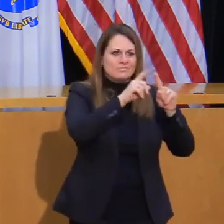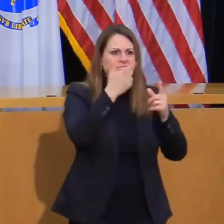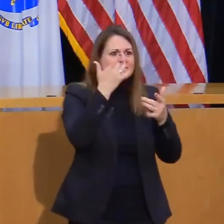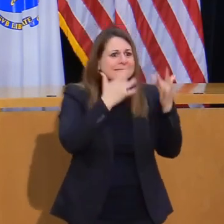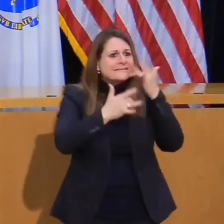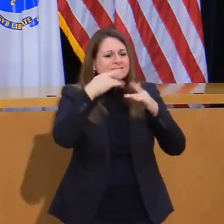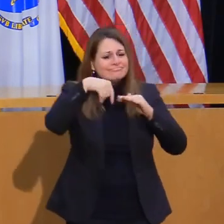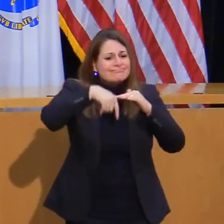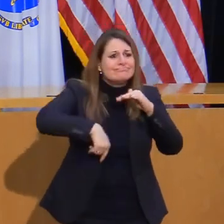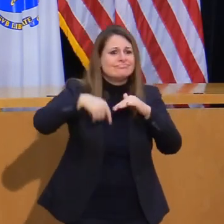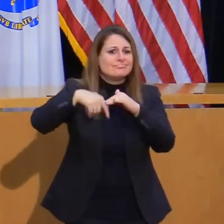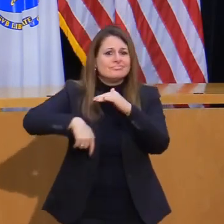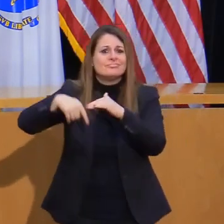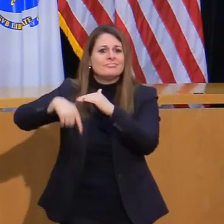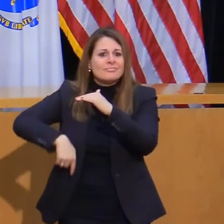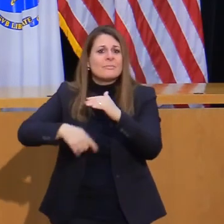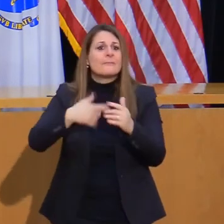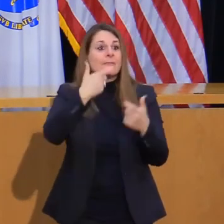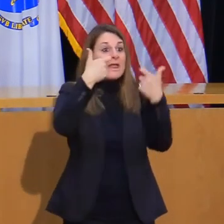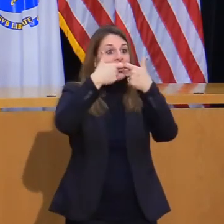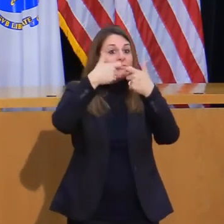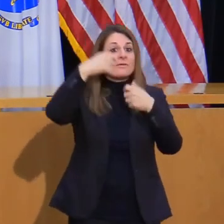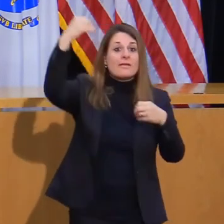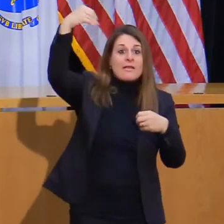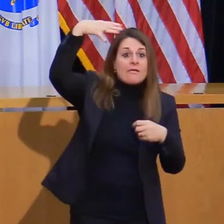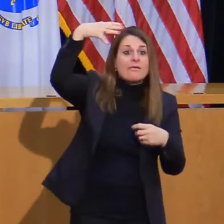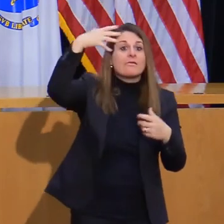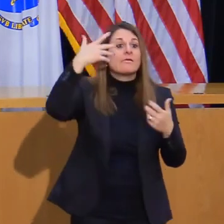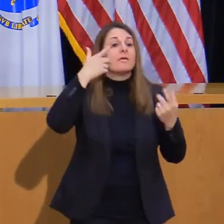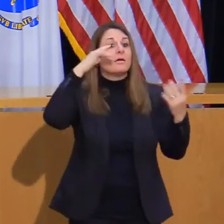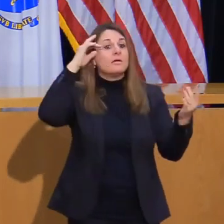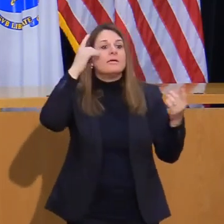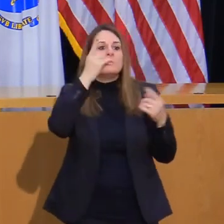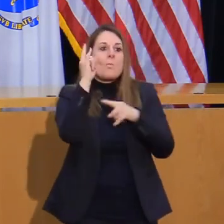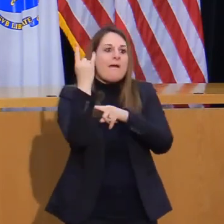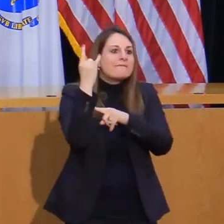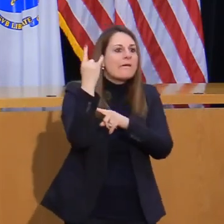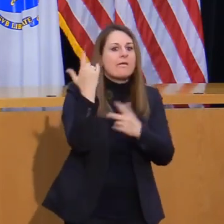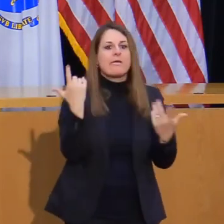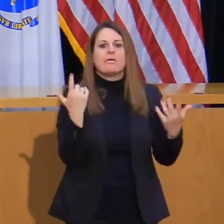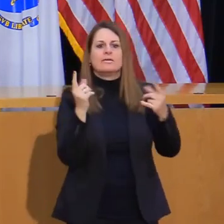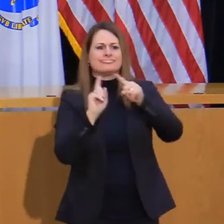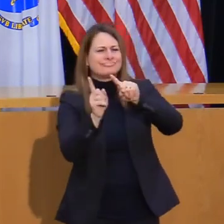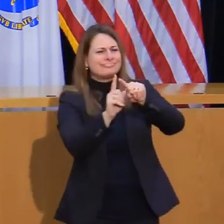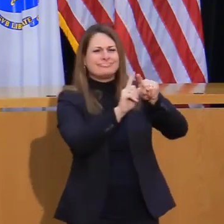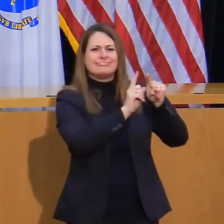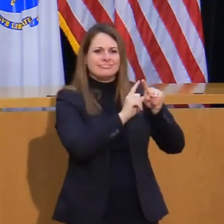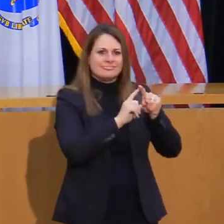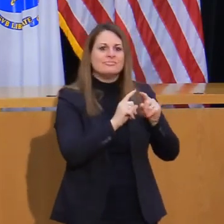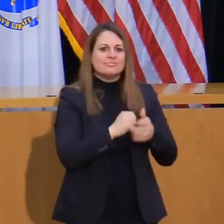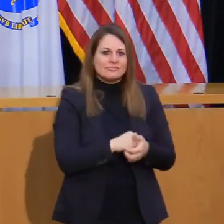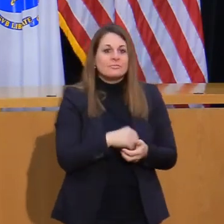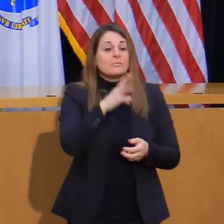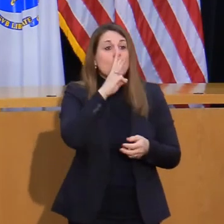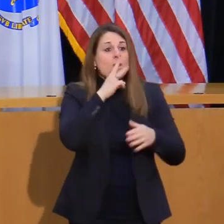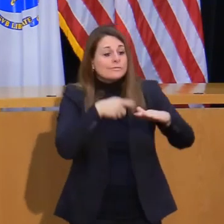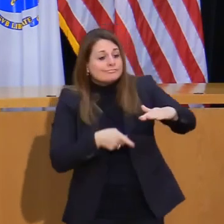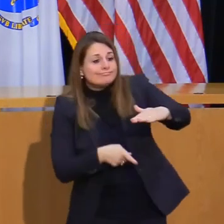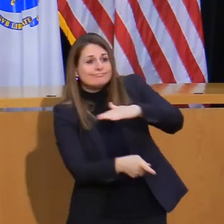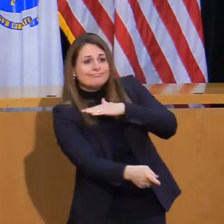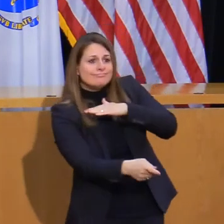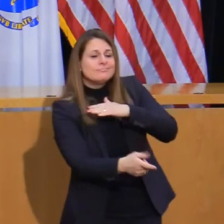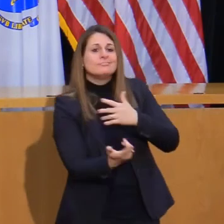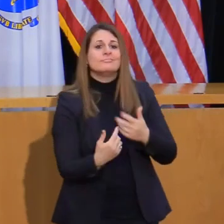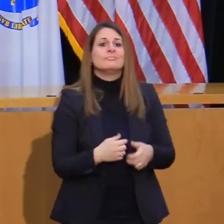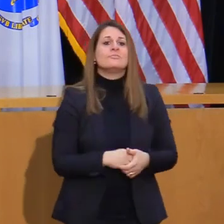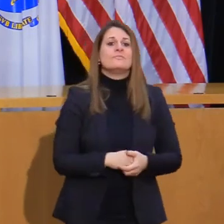sewer, and broadband infrastructure, as well as other eligible expenditures, totally consistent with what other communities